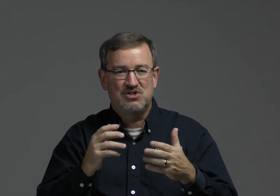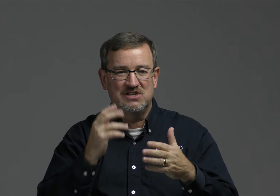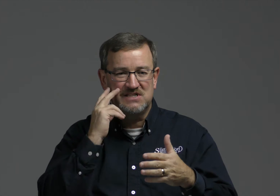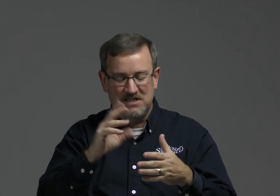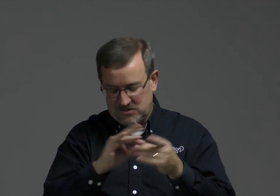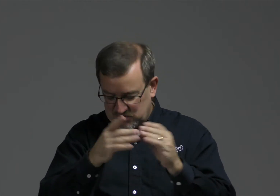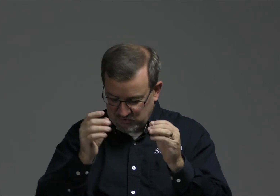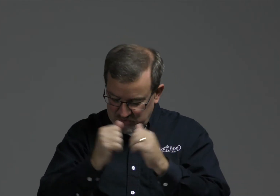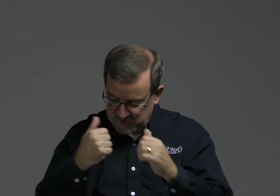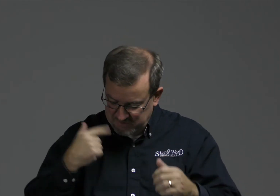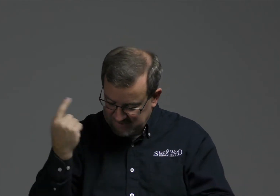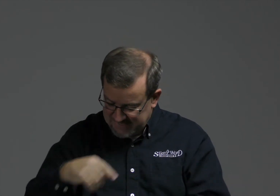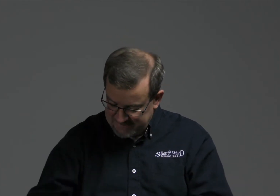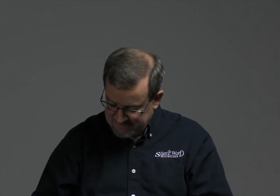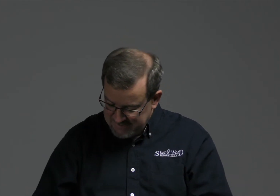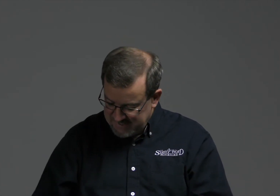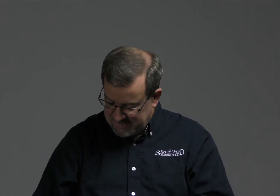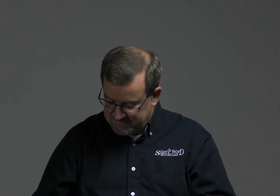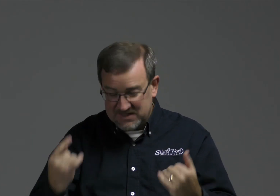want you to see the story with me today.